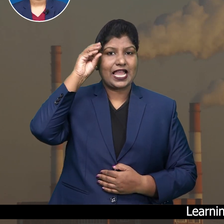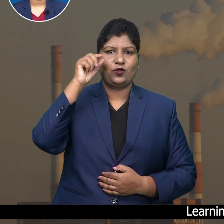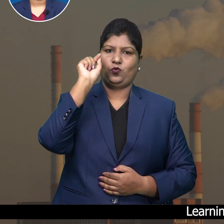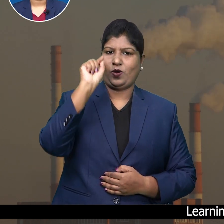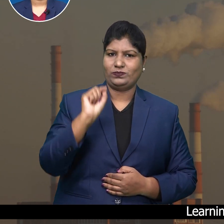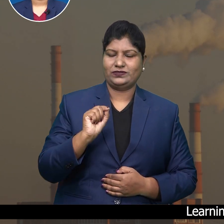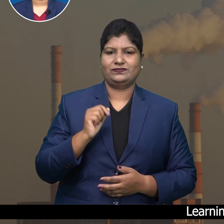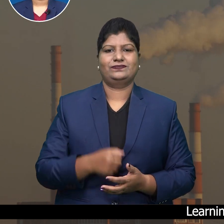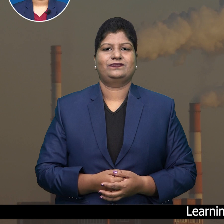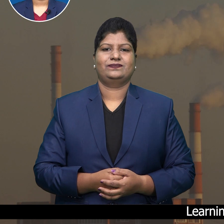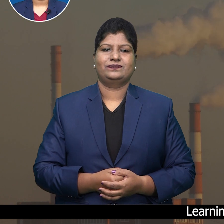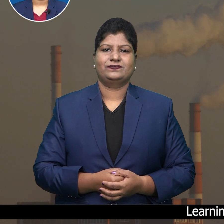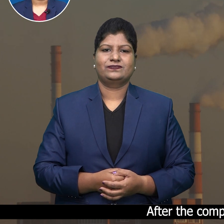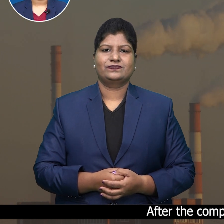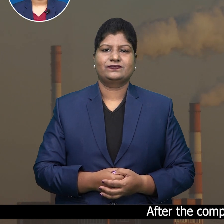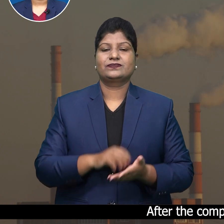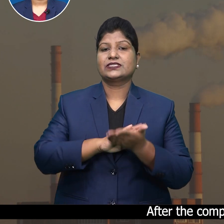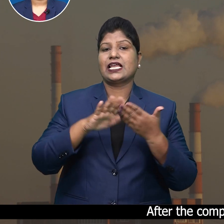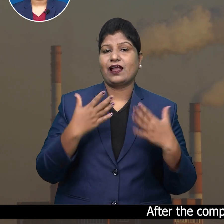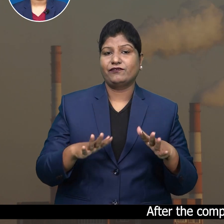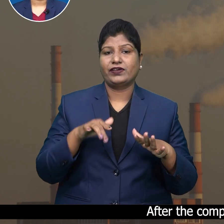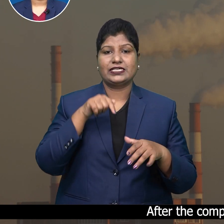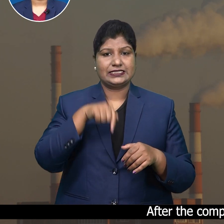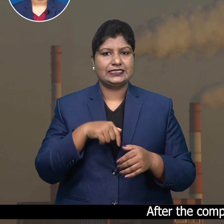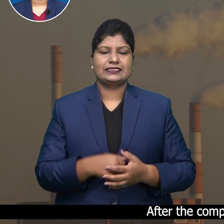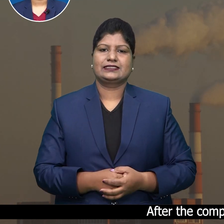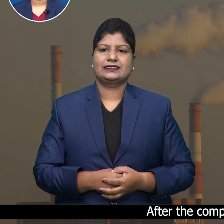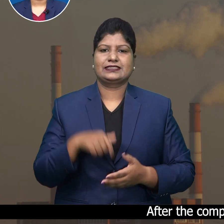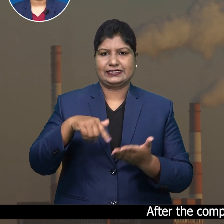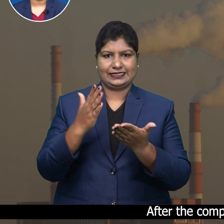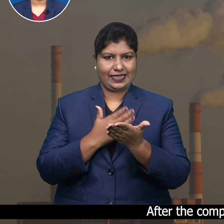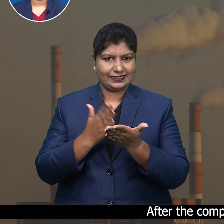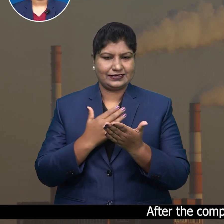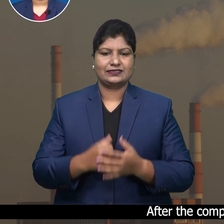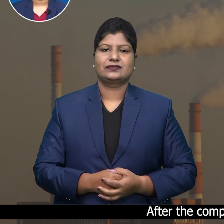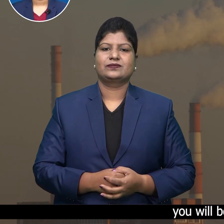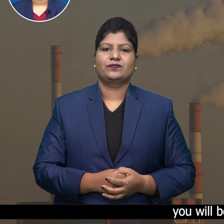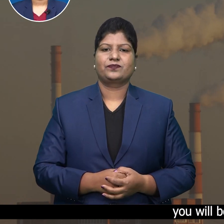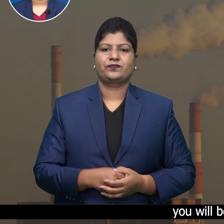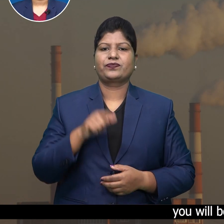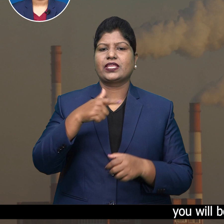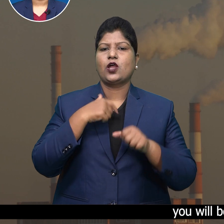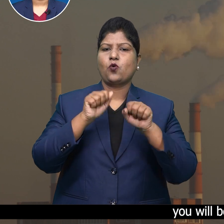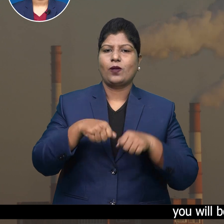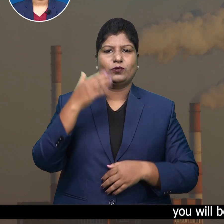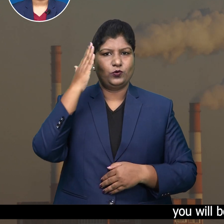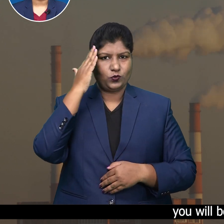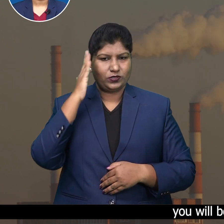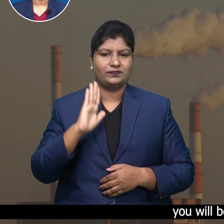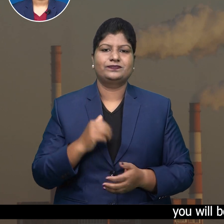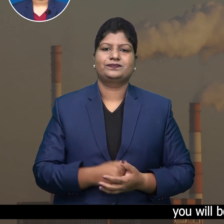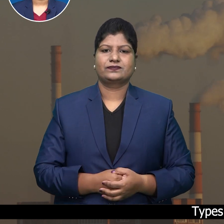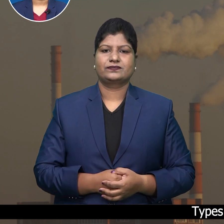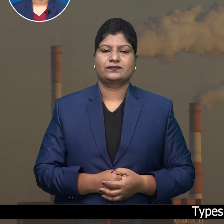Learning objectives. After the completion of this lesson, you will be able to